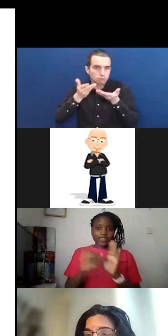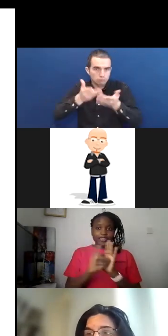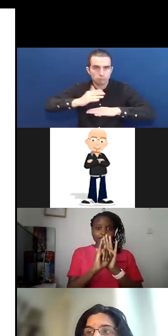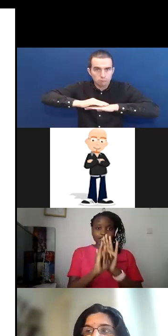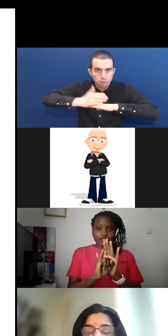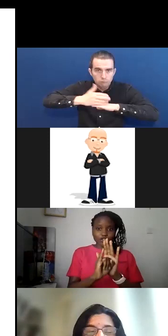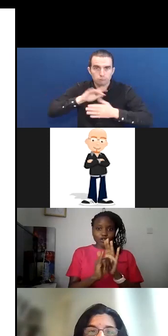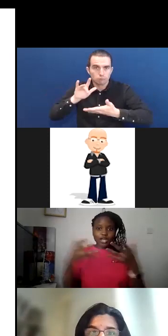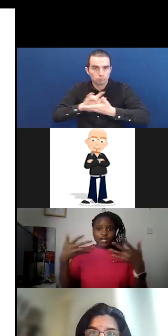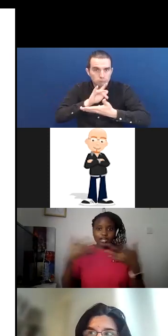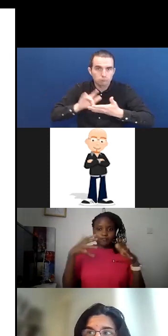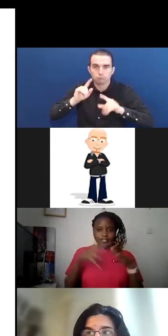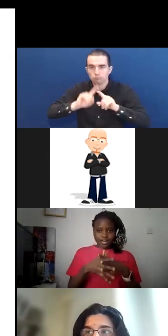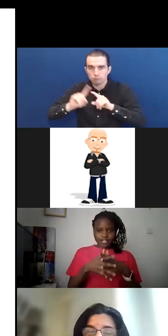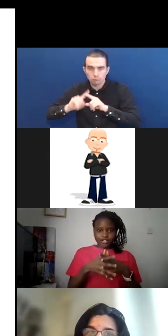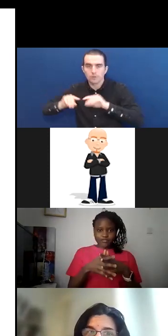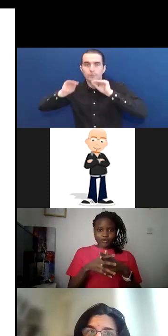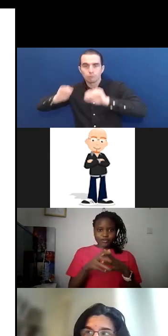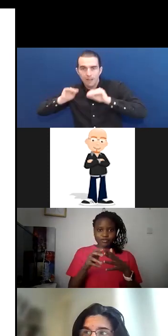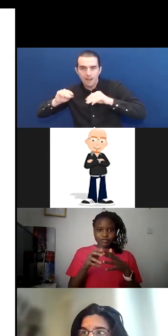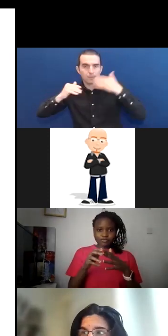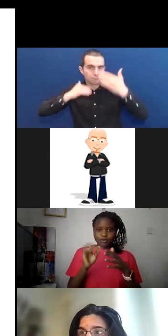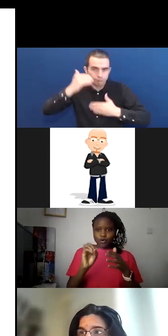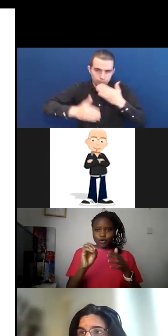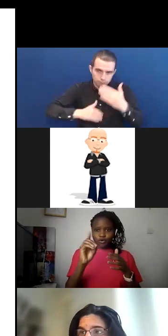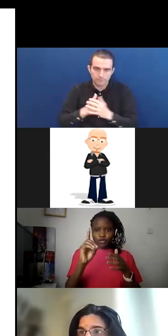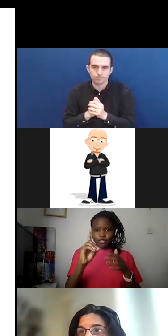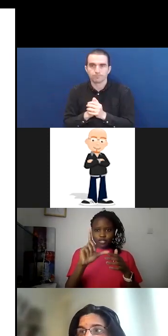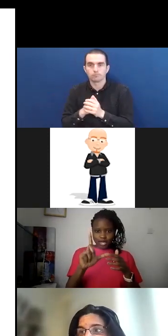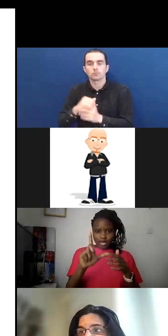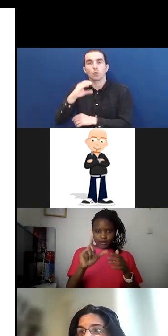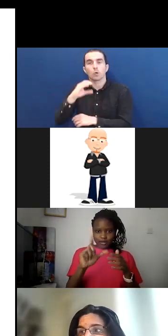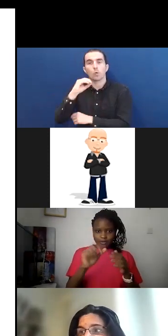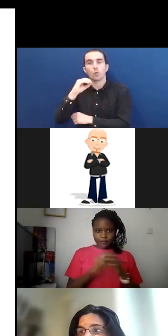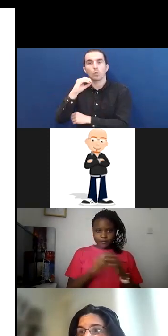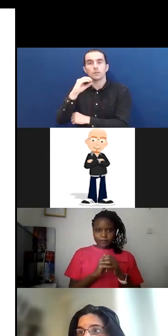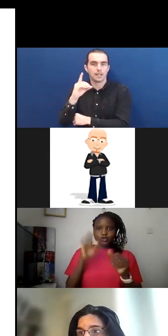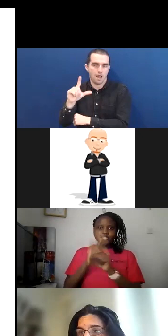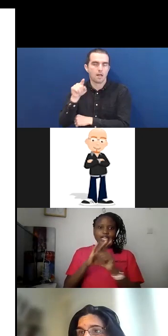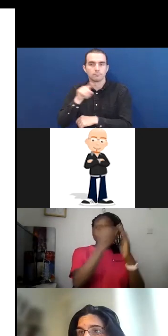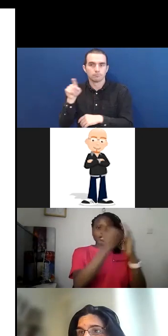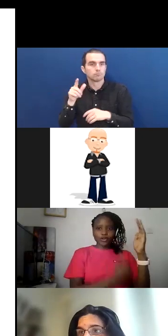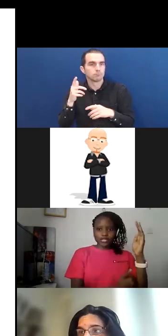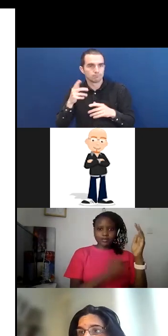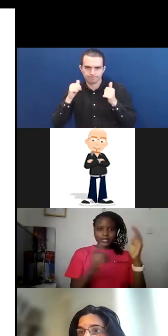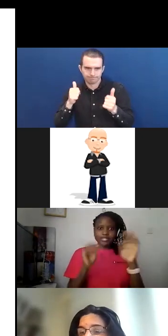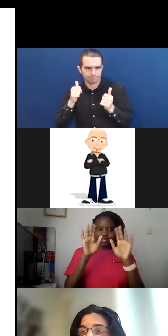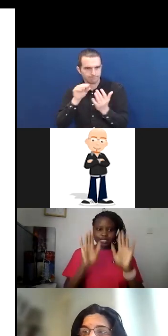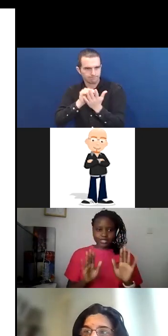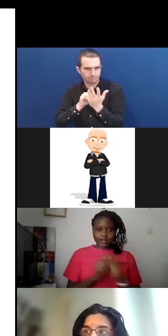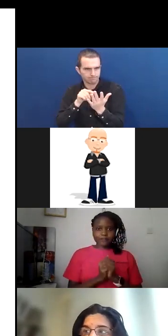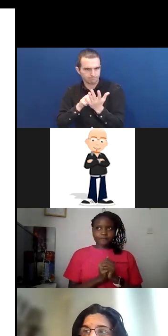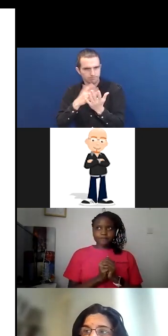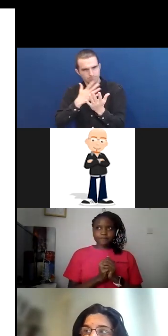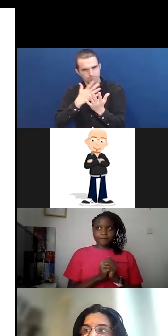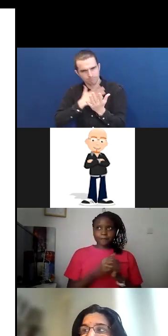infrastructure for ODL. This is a great wish list, but this is what's necessary in order for things to function well. The document